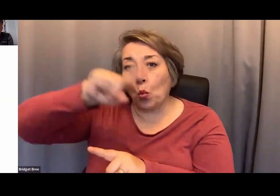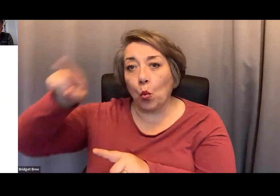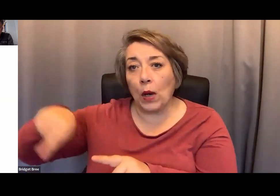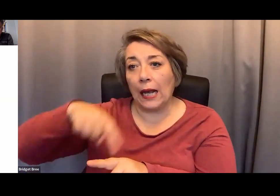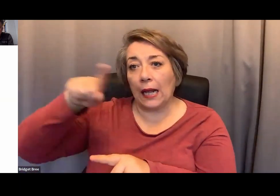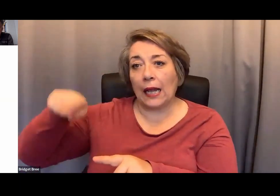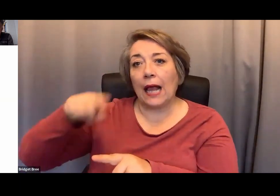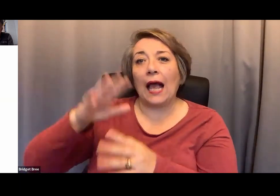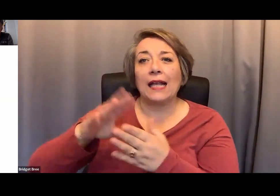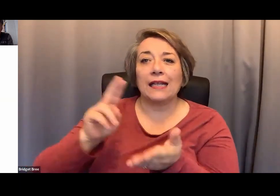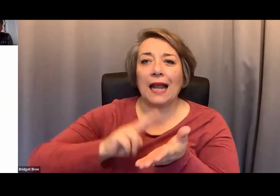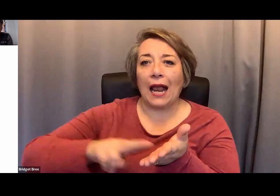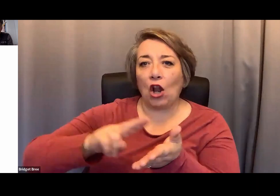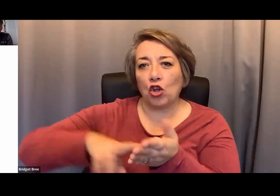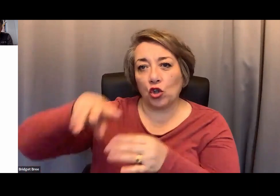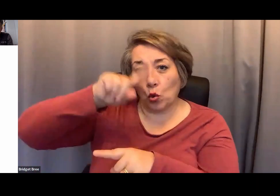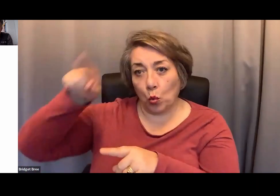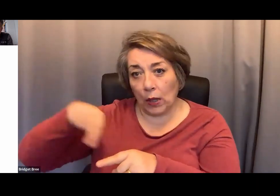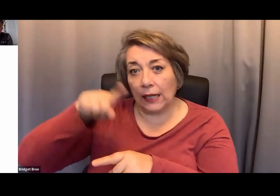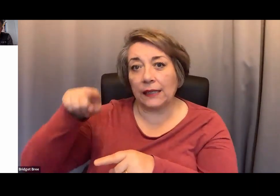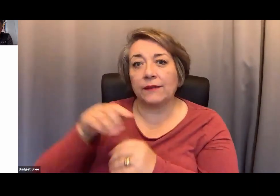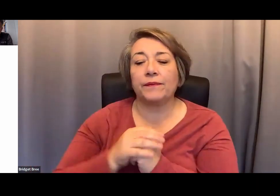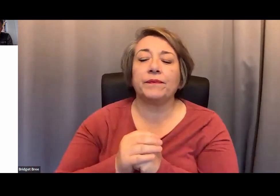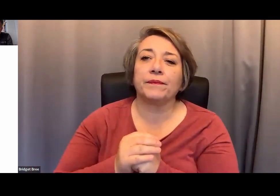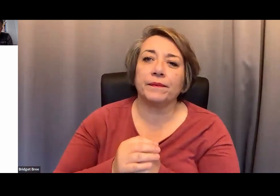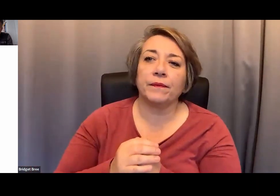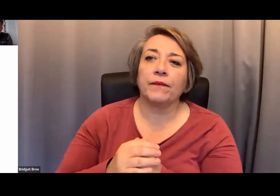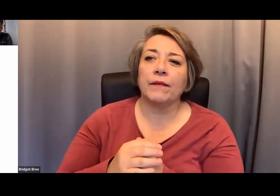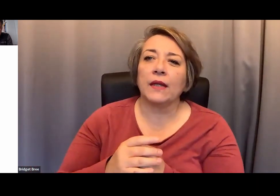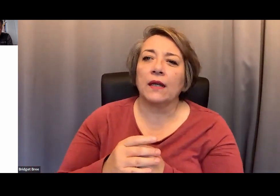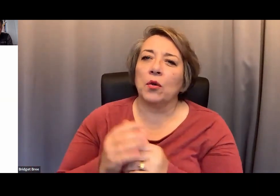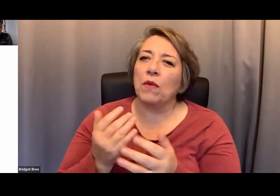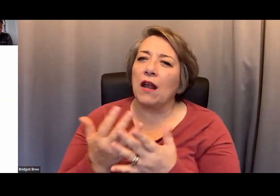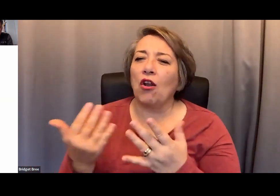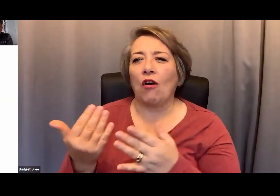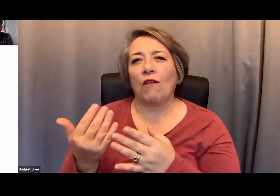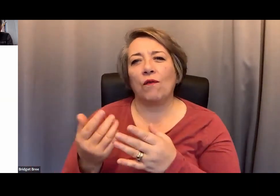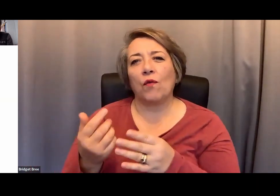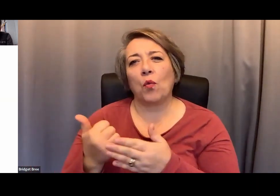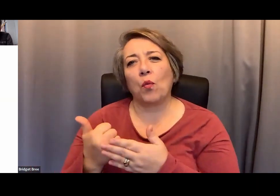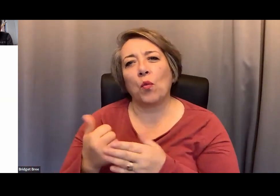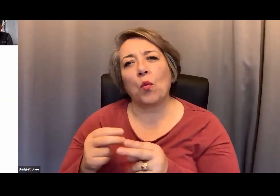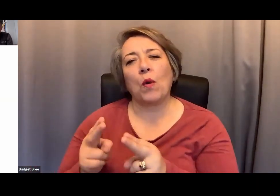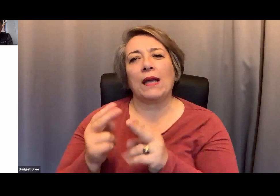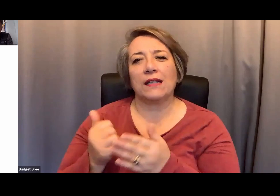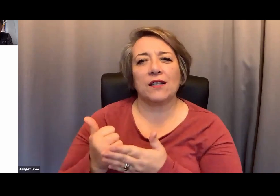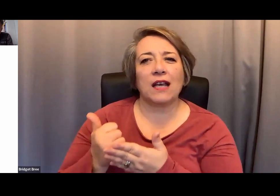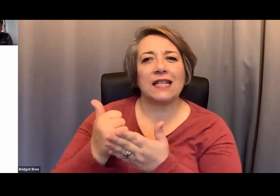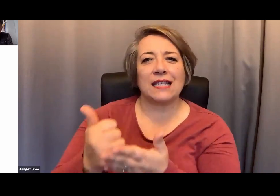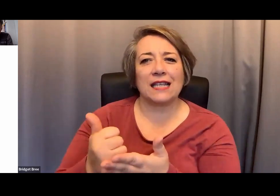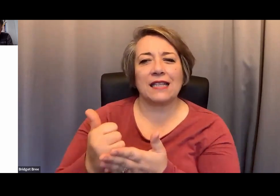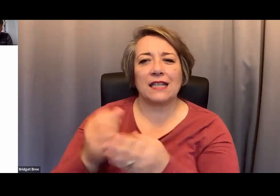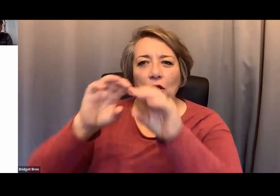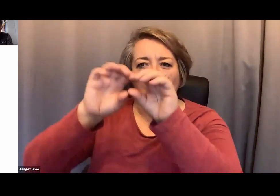ecological wheel with a lot of impact areas and a lot of ways to assess and practice the donut. It's not only